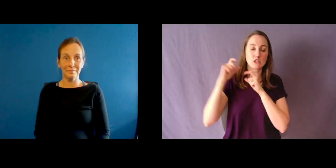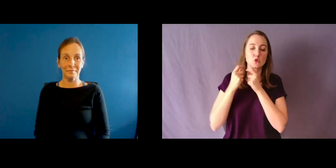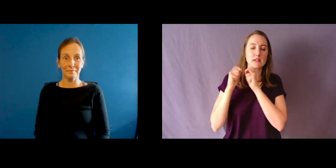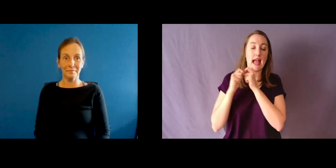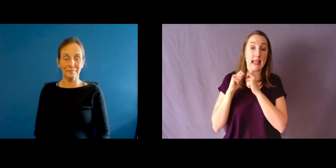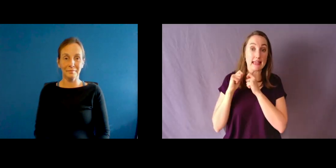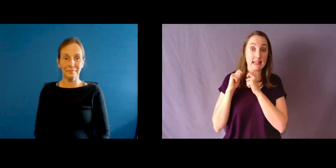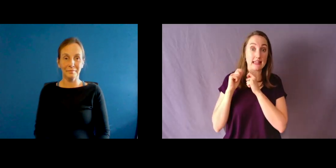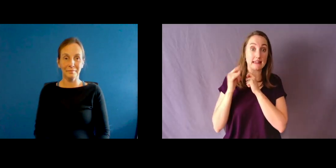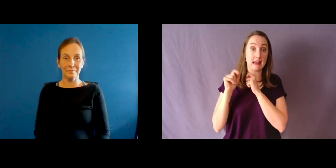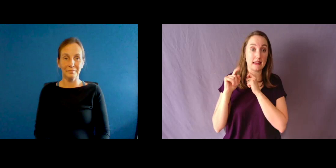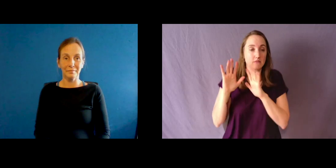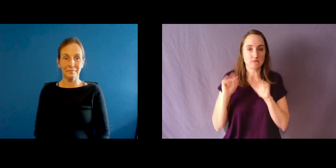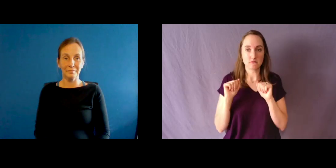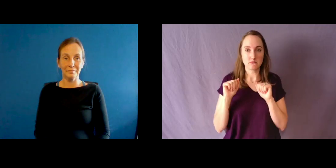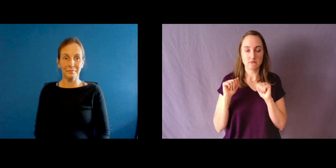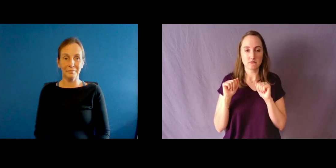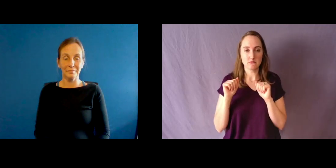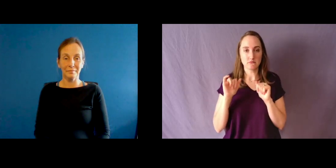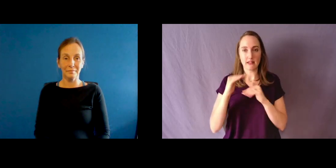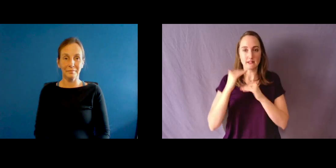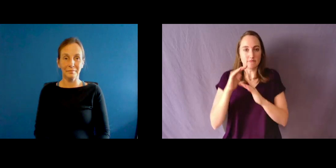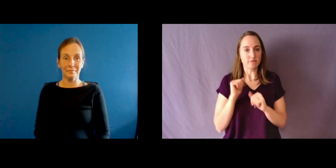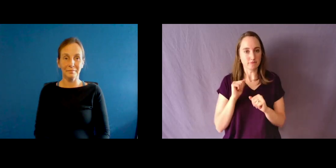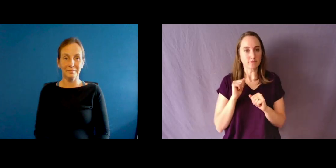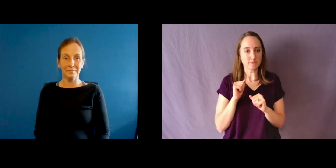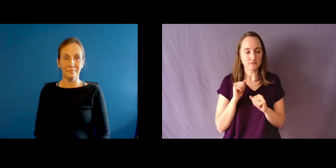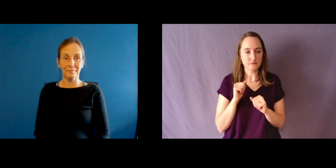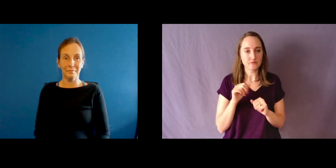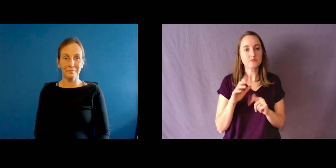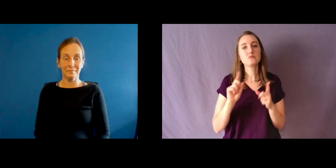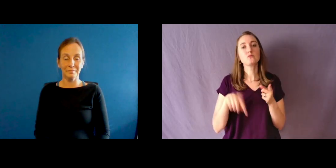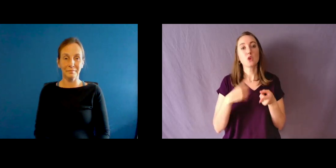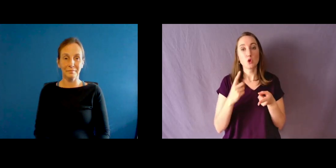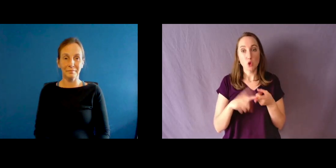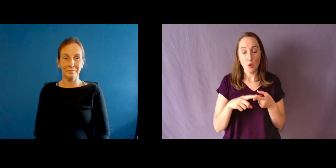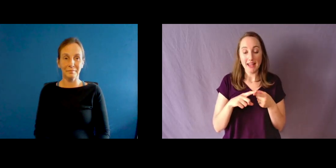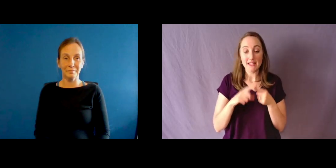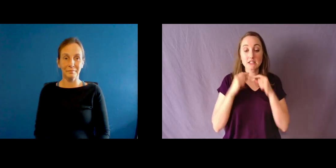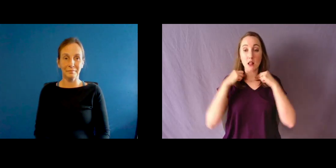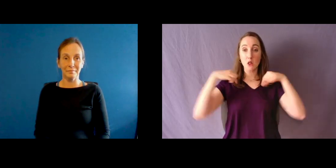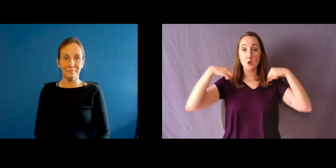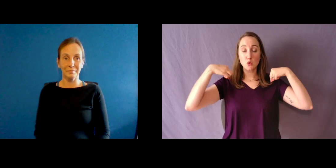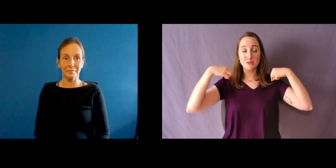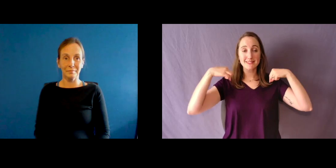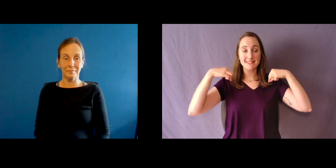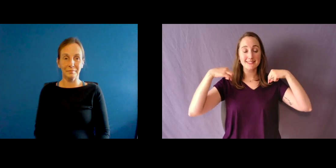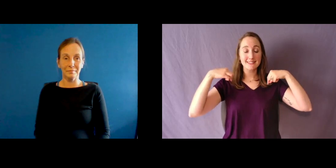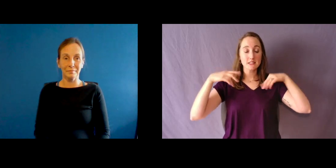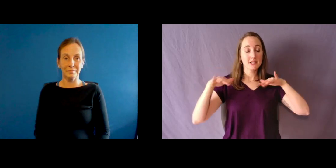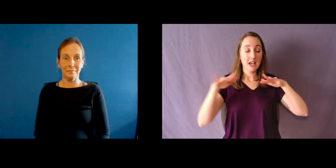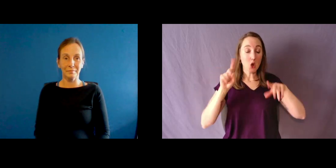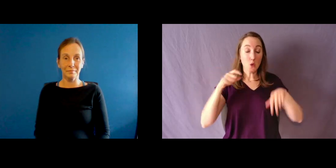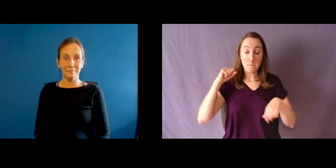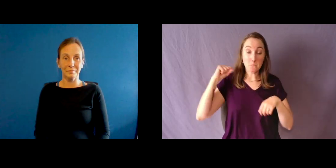Like that's where it goes tight, basically. And so that way, when you let it go, it's loose. And that way, whenever you